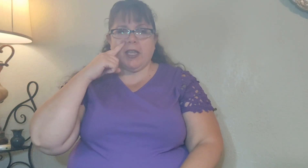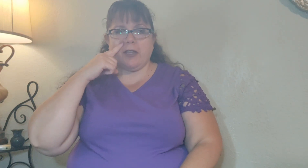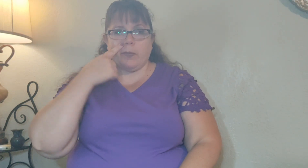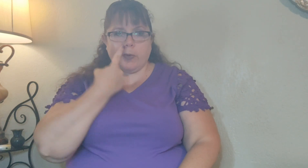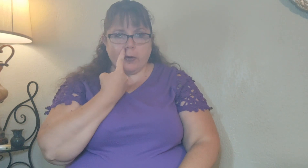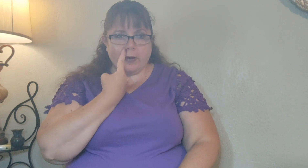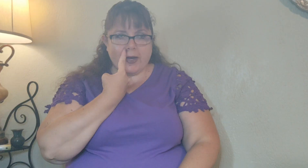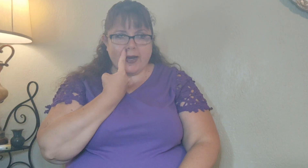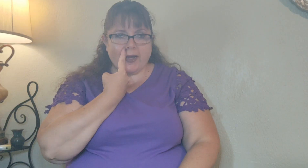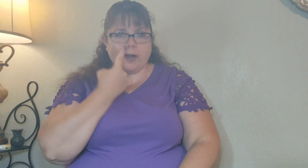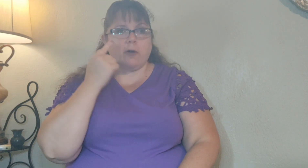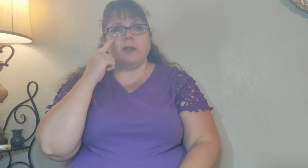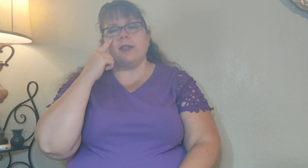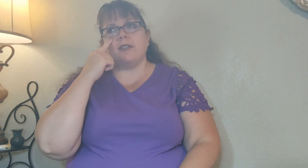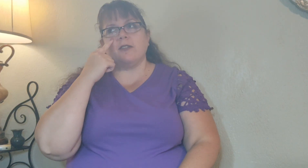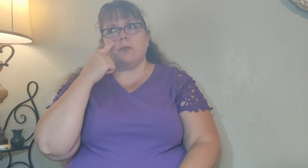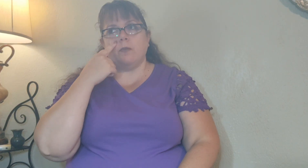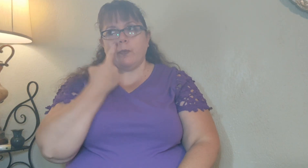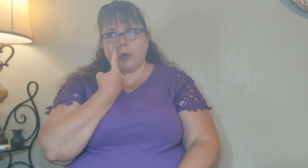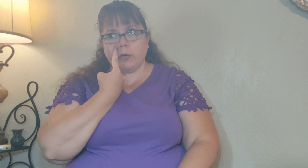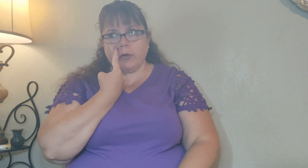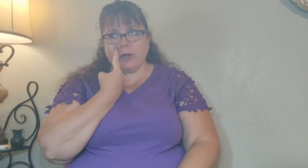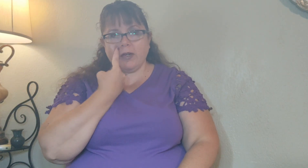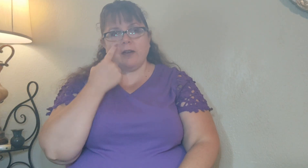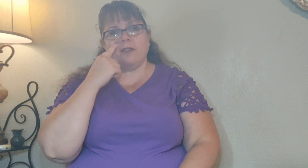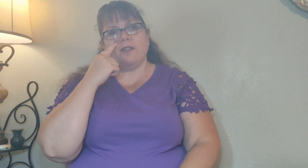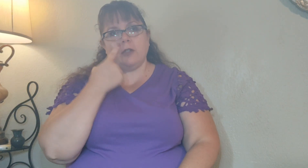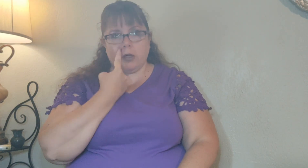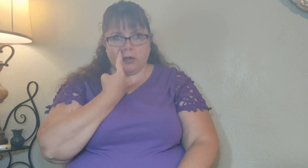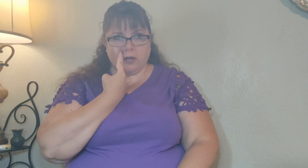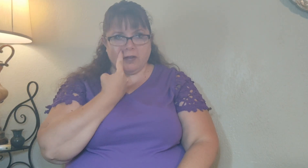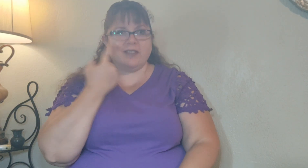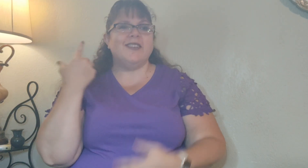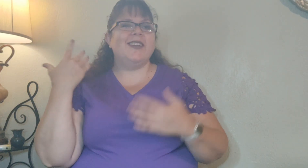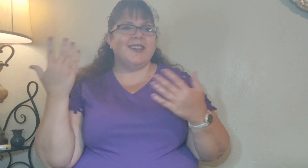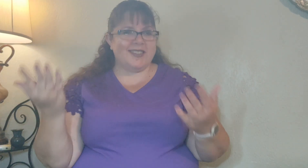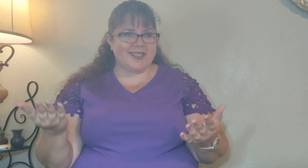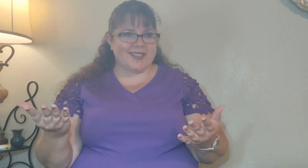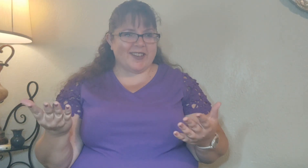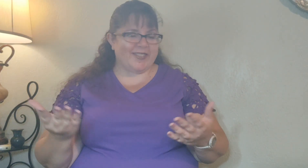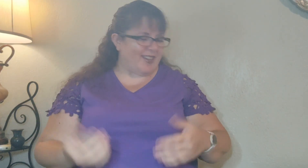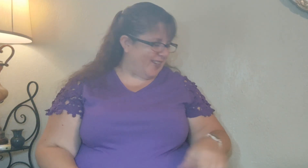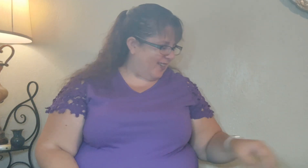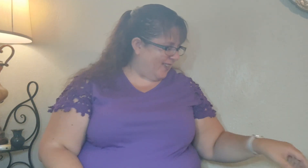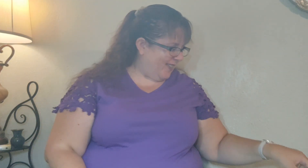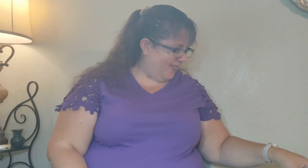You're boring, or this is bored, dull, stuff like that.